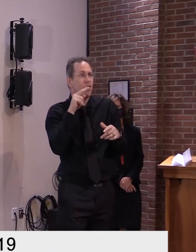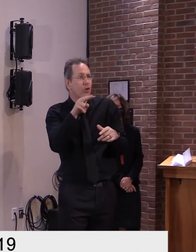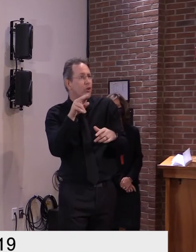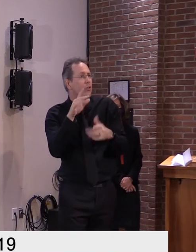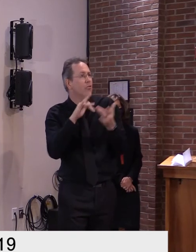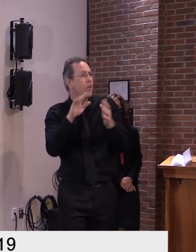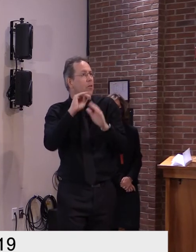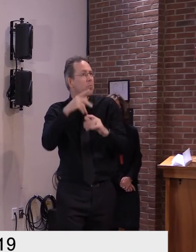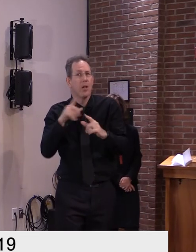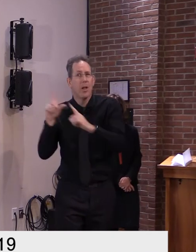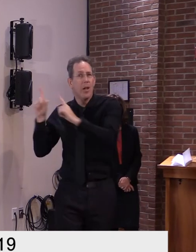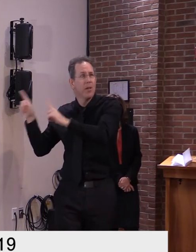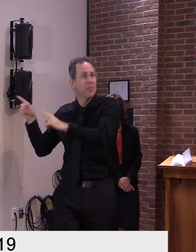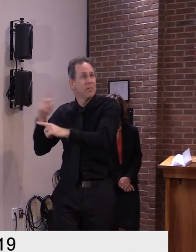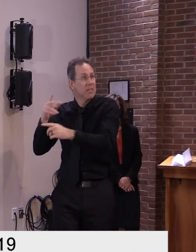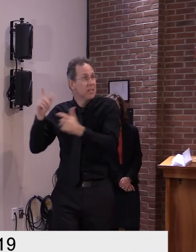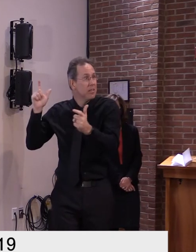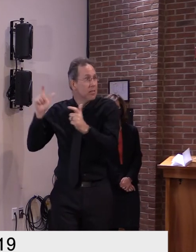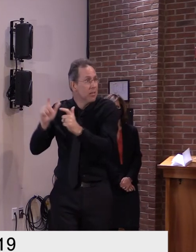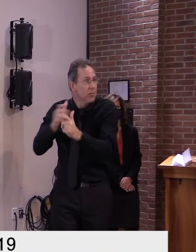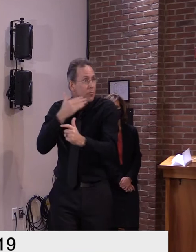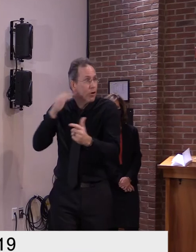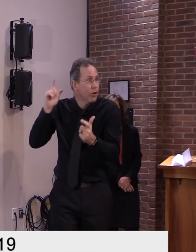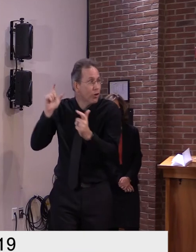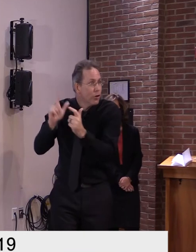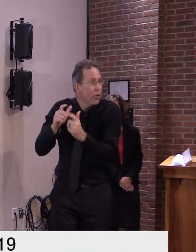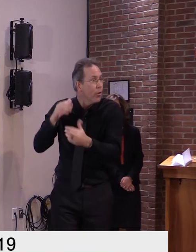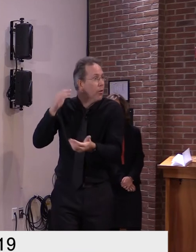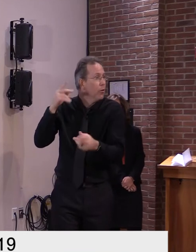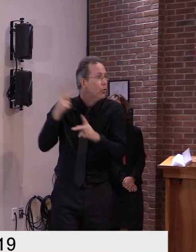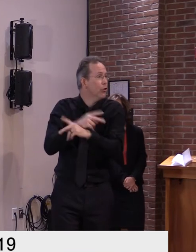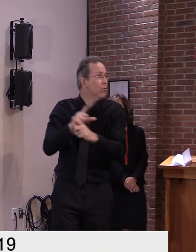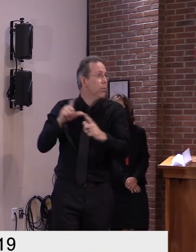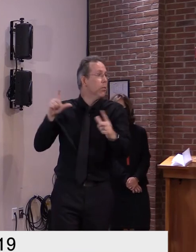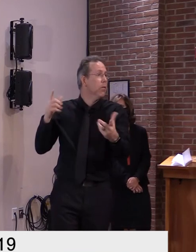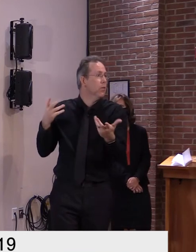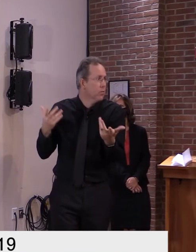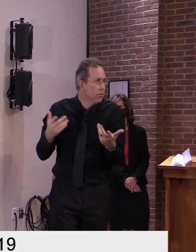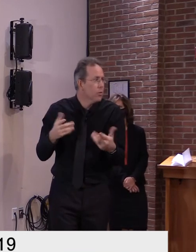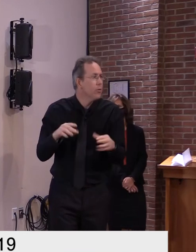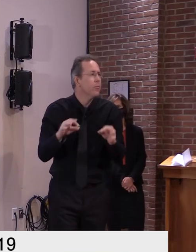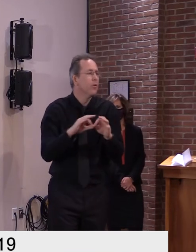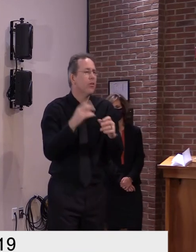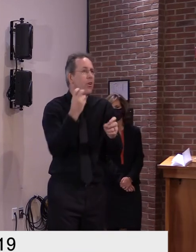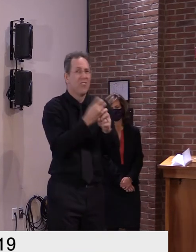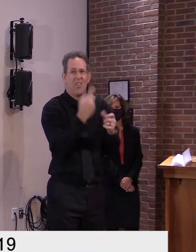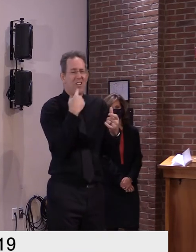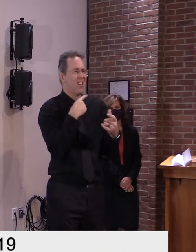later, hopefully in the next month or two. But it's hard to say. It all depends on the data.